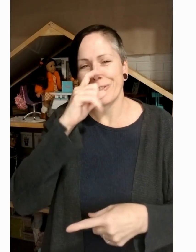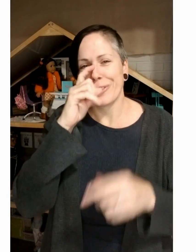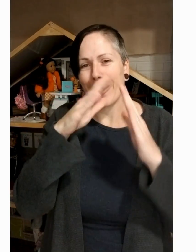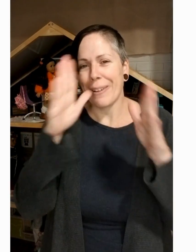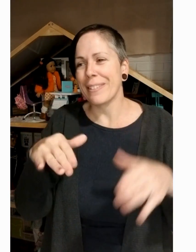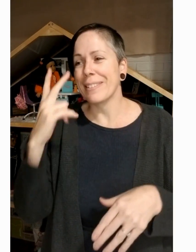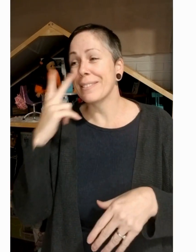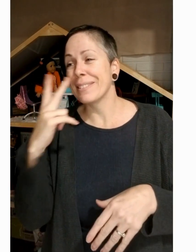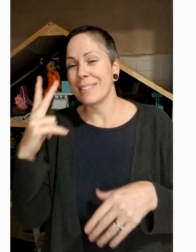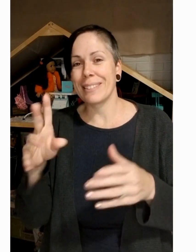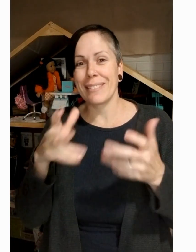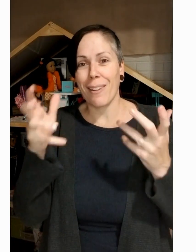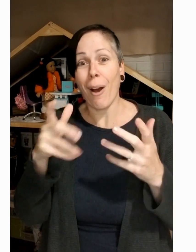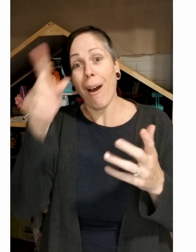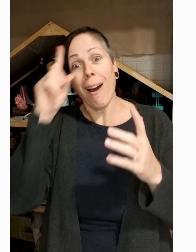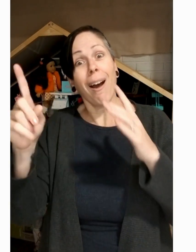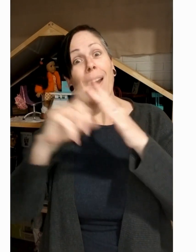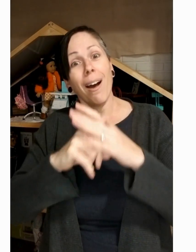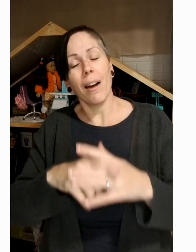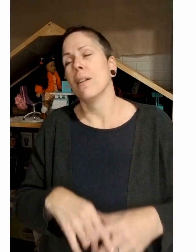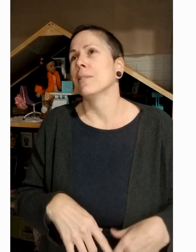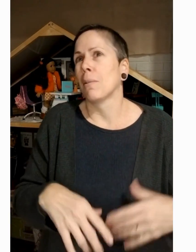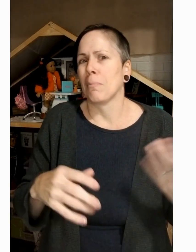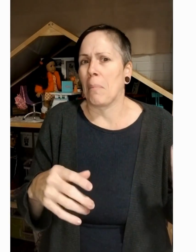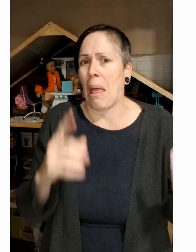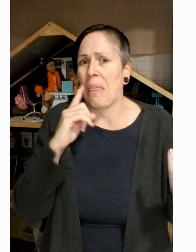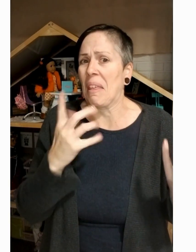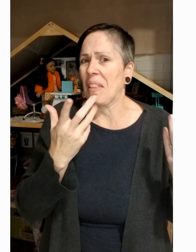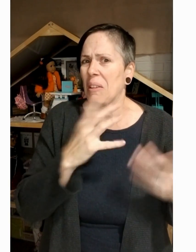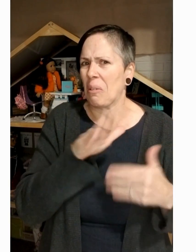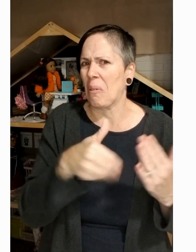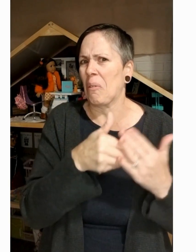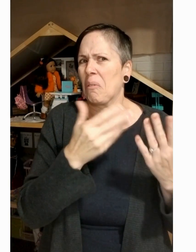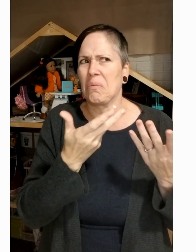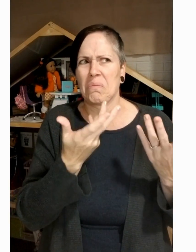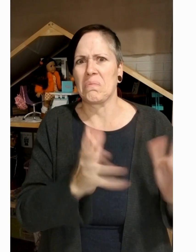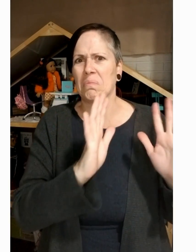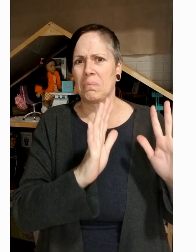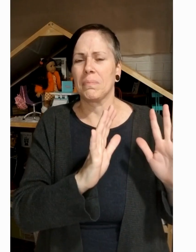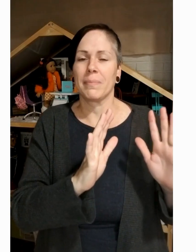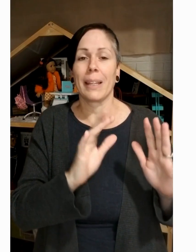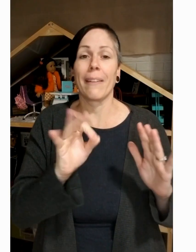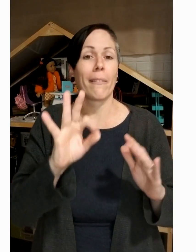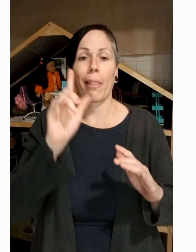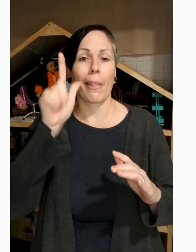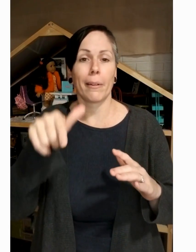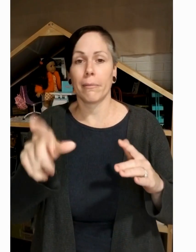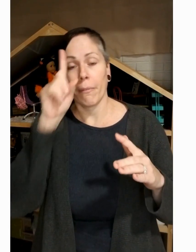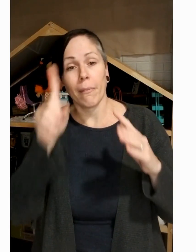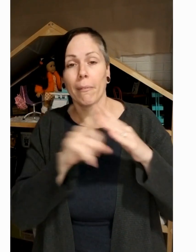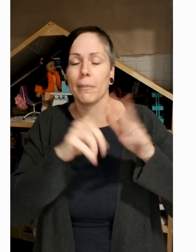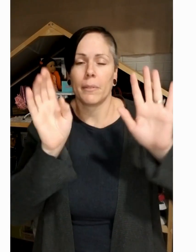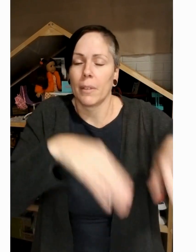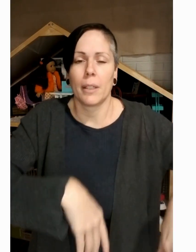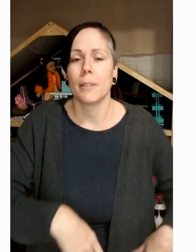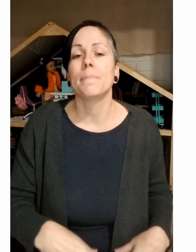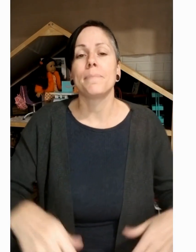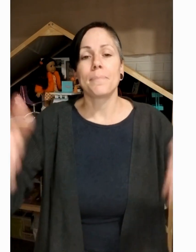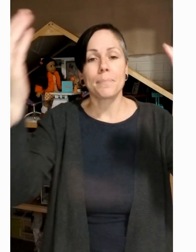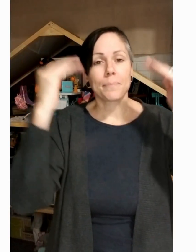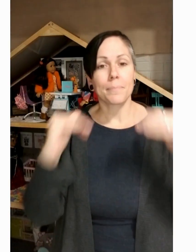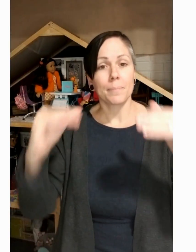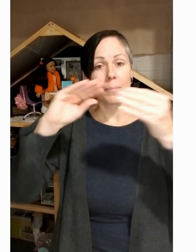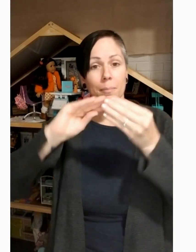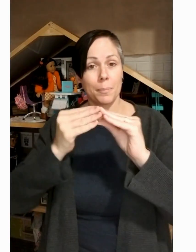hopefully that's all of them. If I remember some after the video, whatever. All right. Number 2 was make at